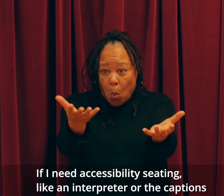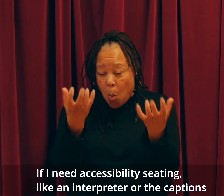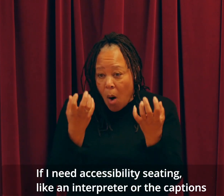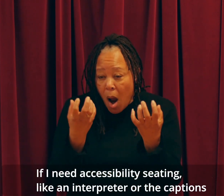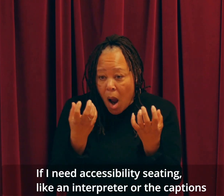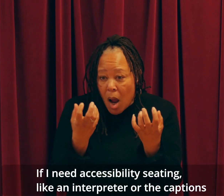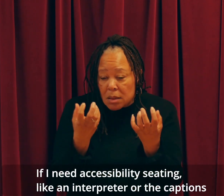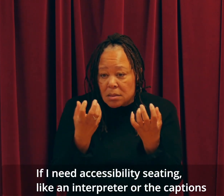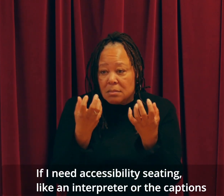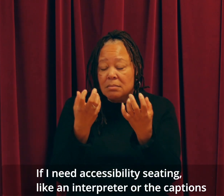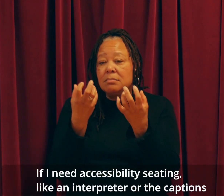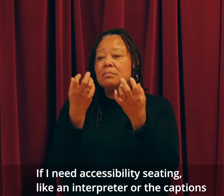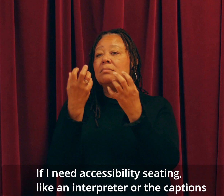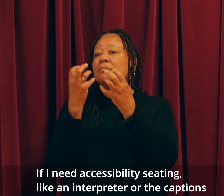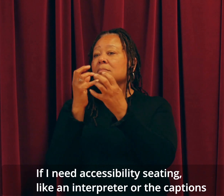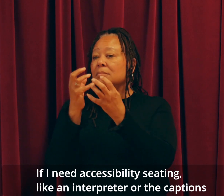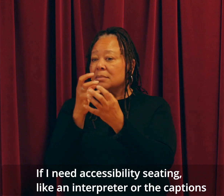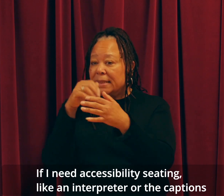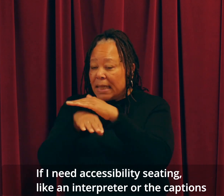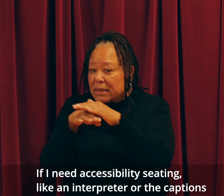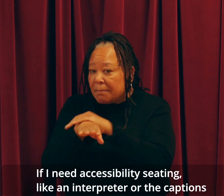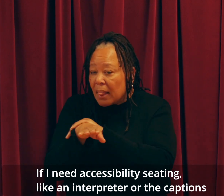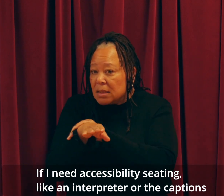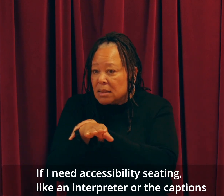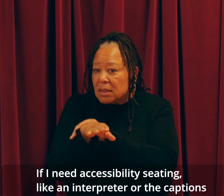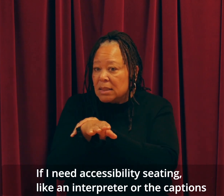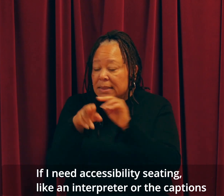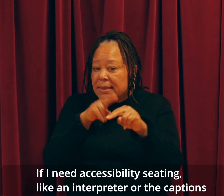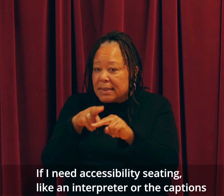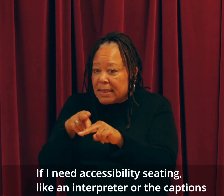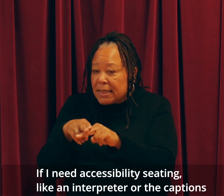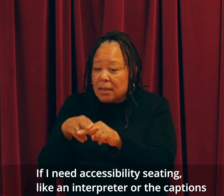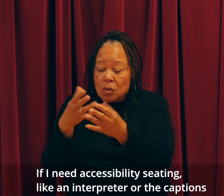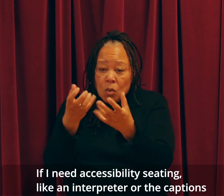If I need accessibility seating, like an interpreter or the captions,